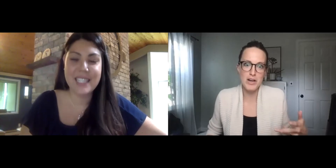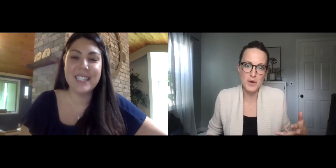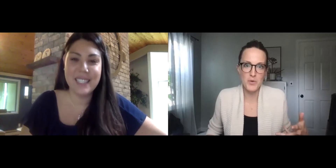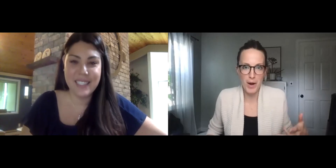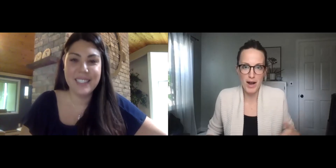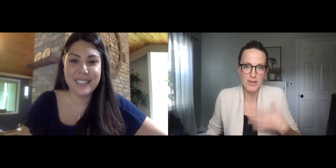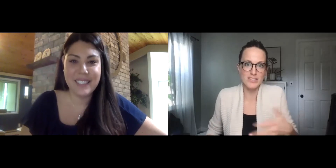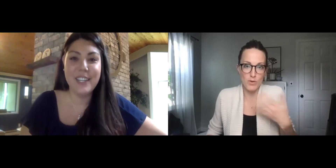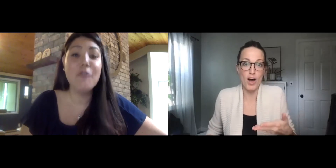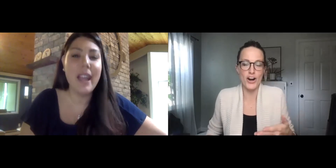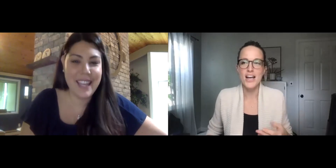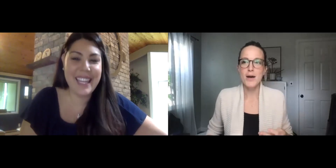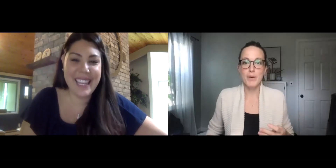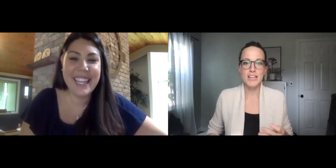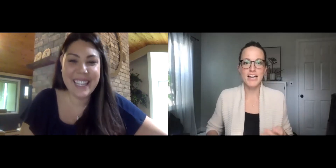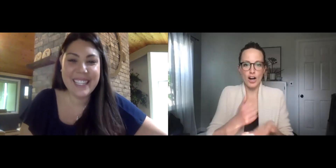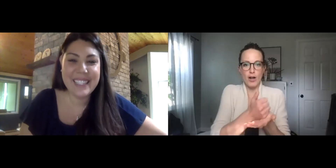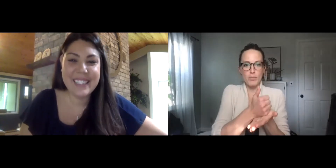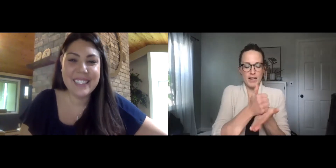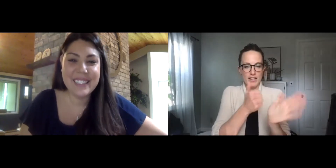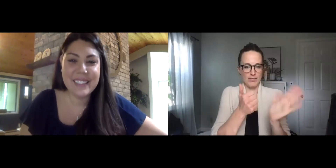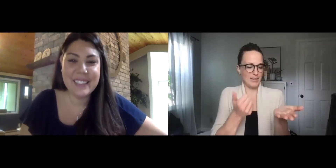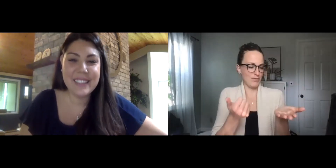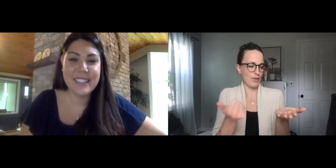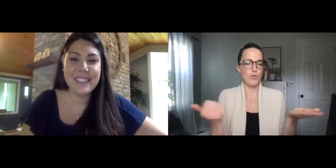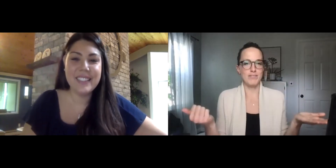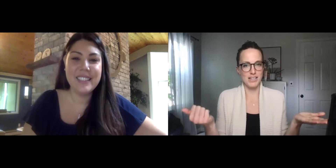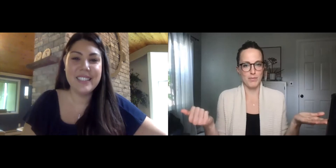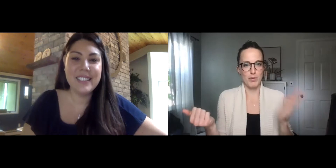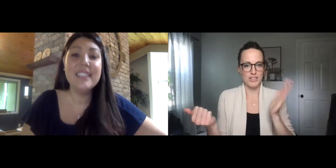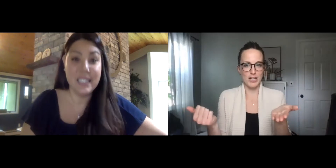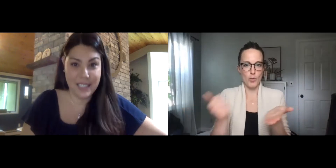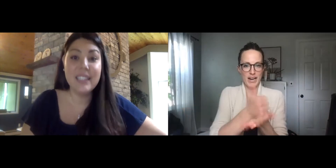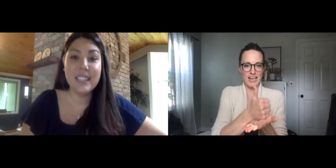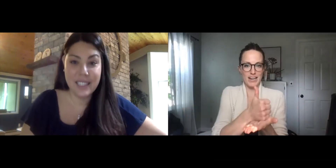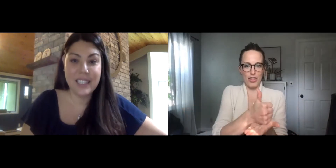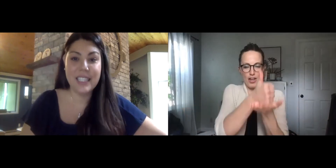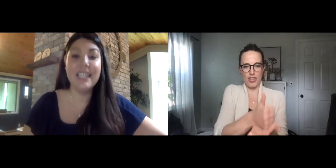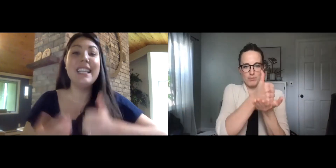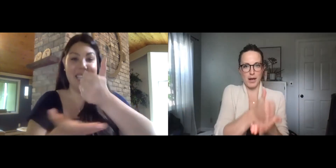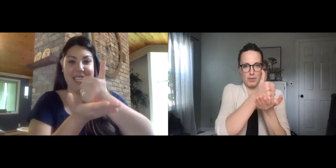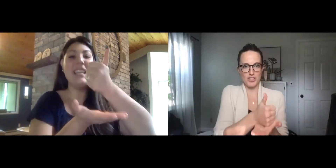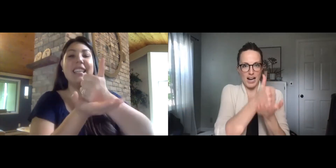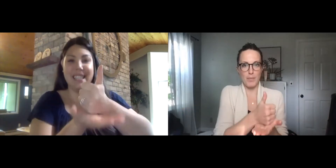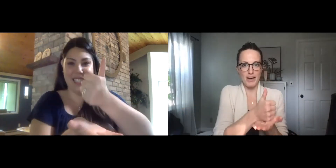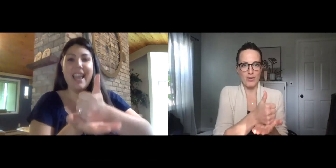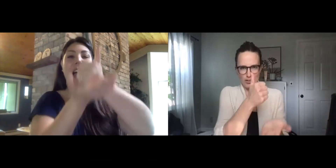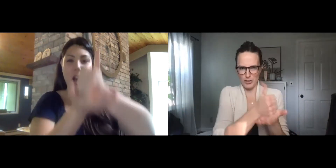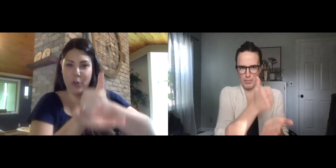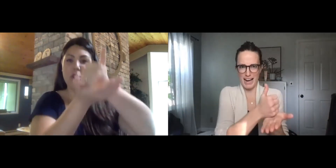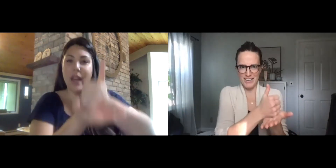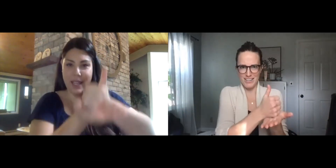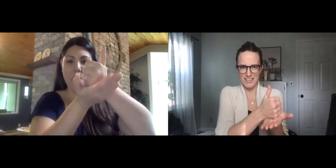go, oh, you want your wah-wah? I'll say water. But like, help me, from what I've seen in my book, is like an open hand and a thumbs up and just kind of up and